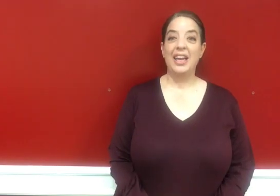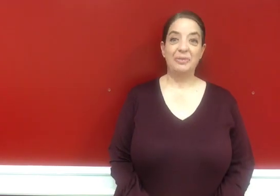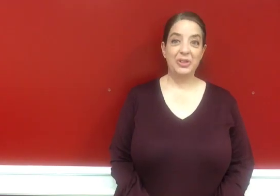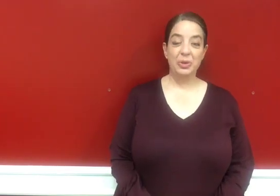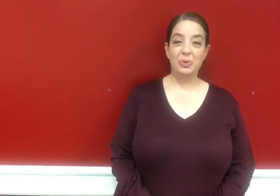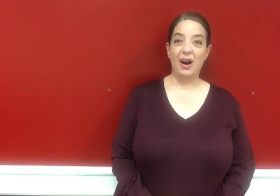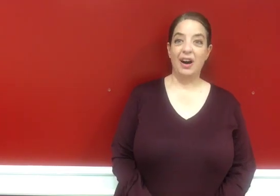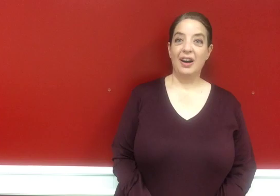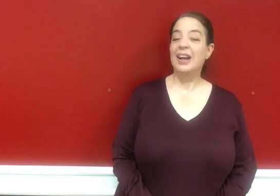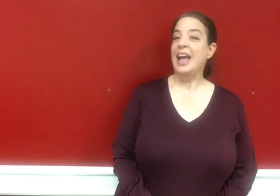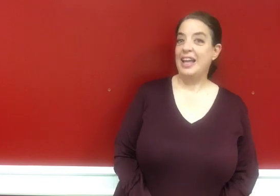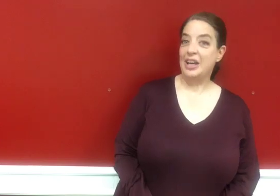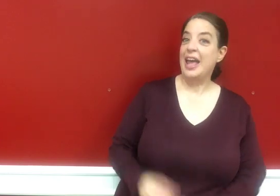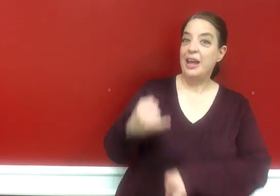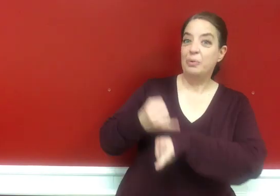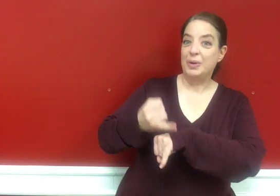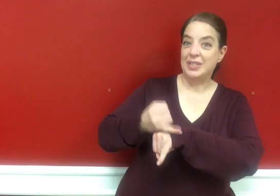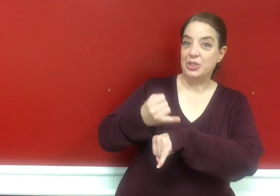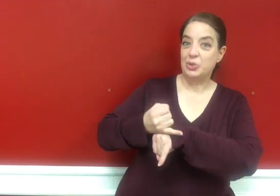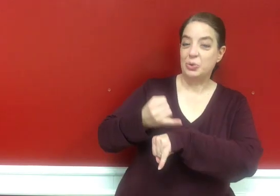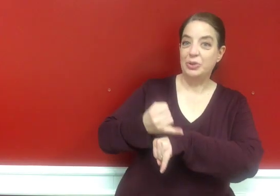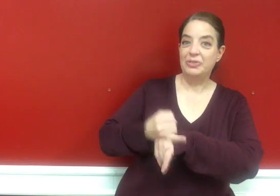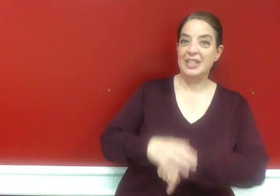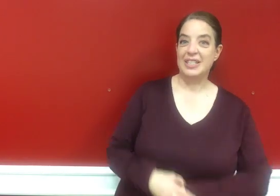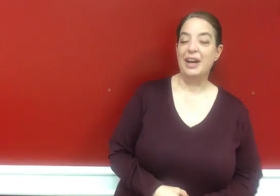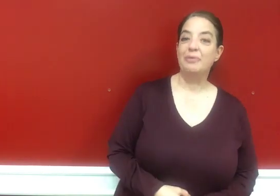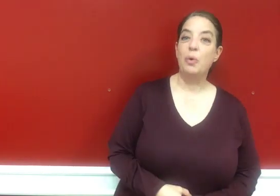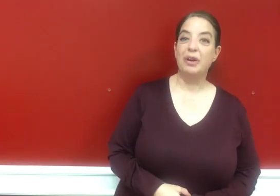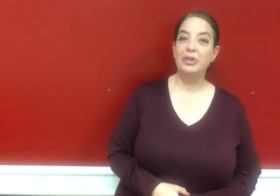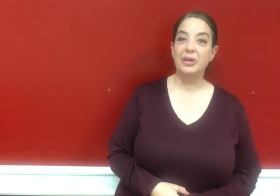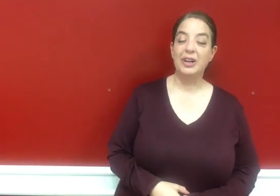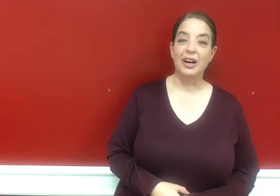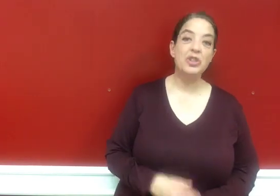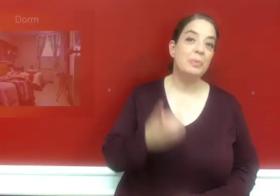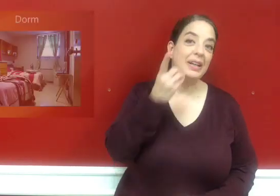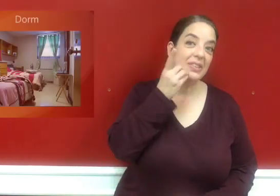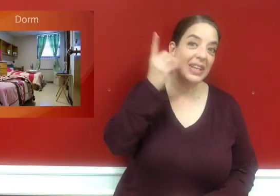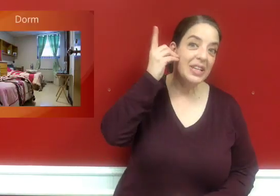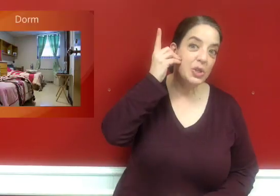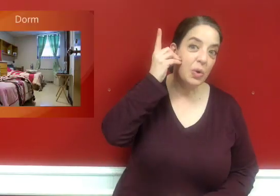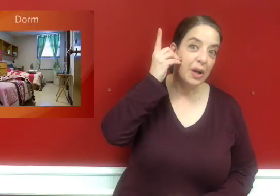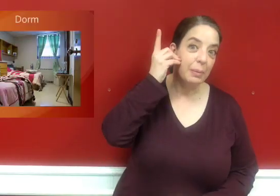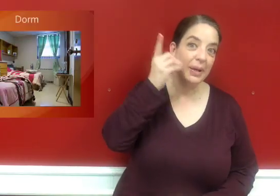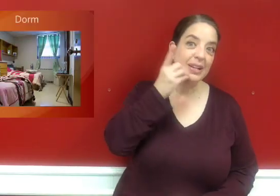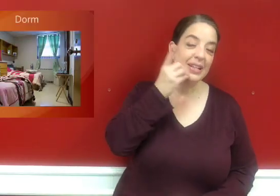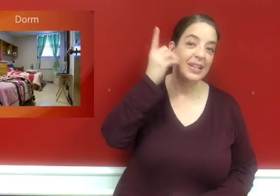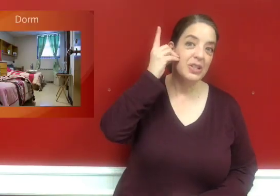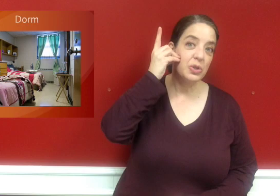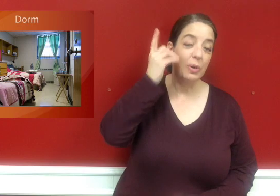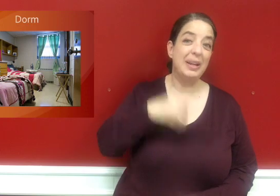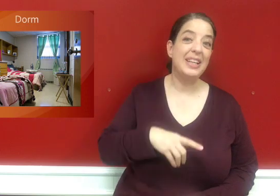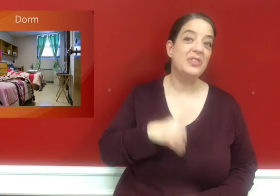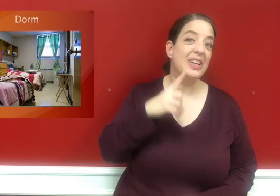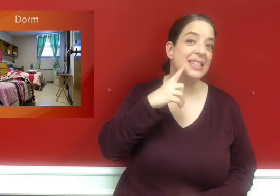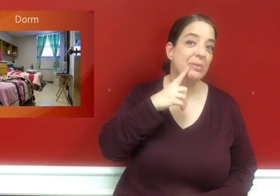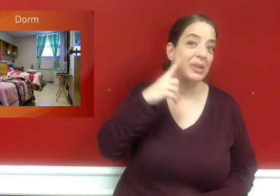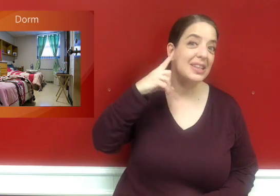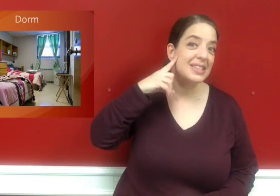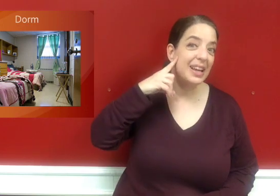If you are at a residential school for the deaf, or if you're in college, you might live in a dorm. Dorm. Now that's very similar to the sign